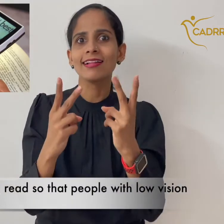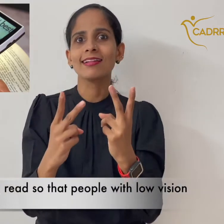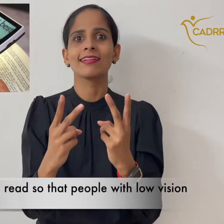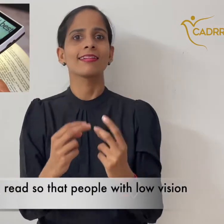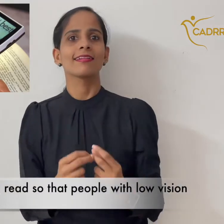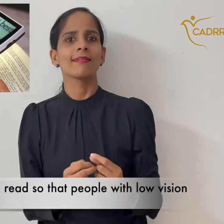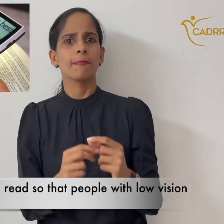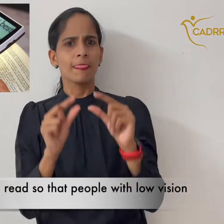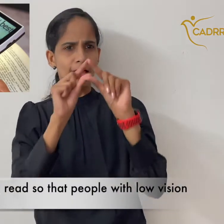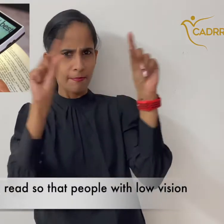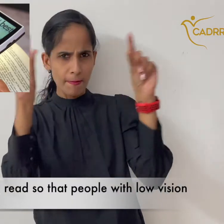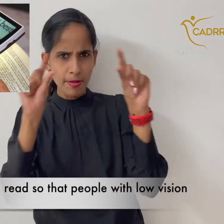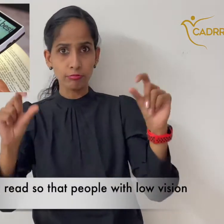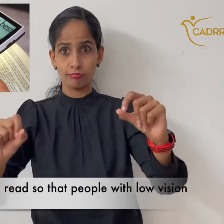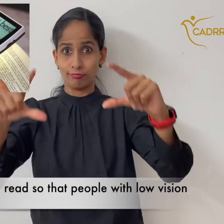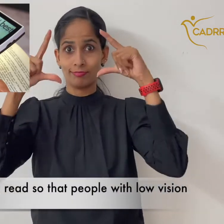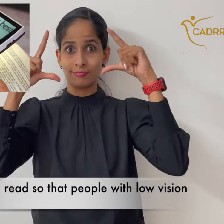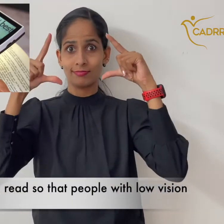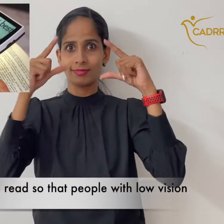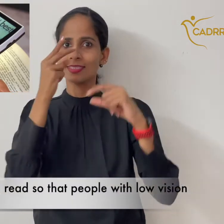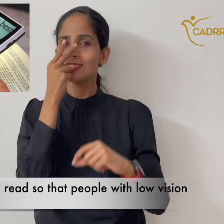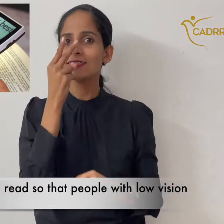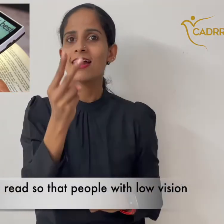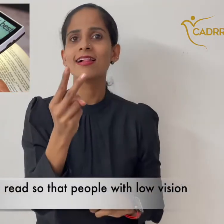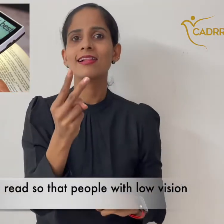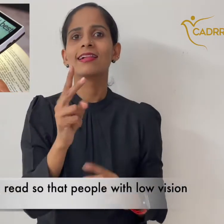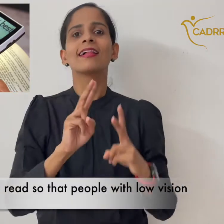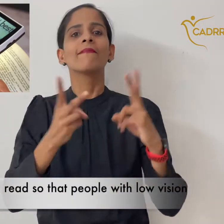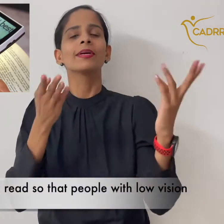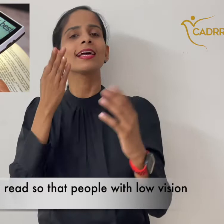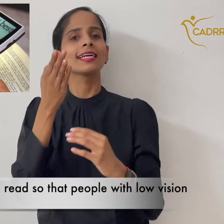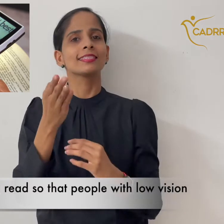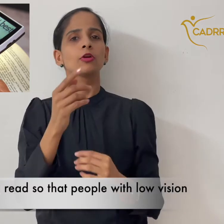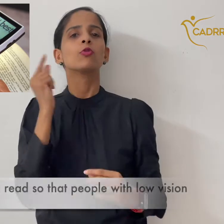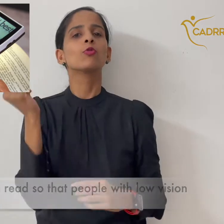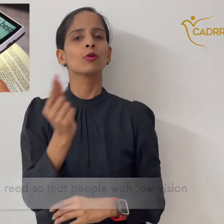people with low vision are able to see text clearly.